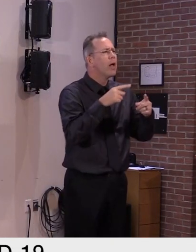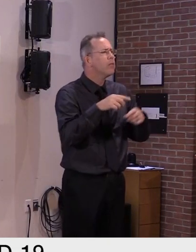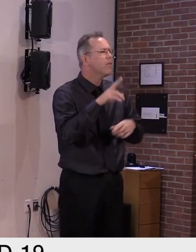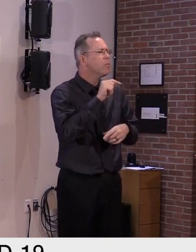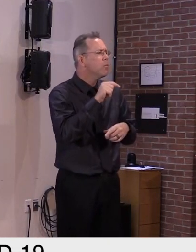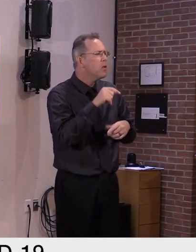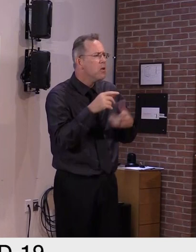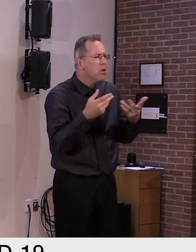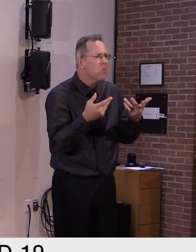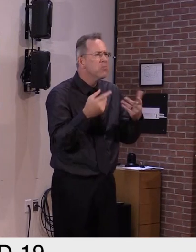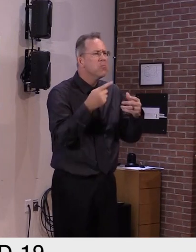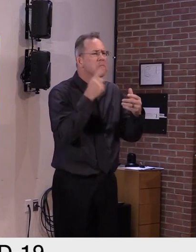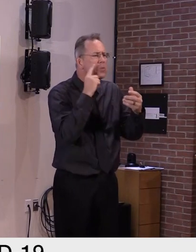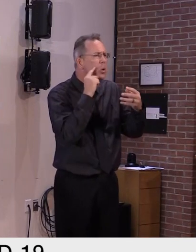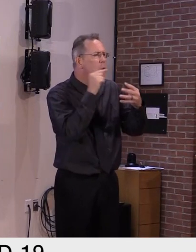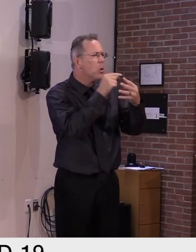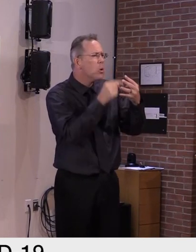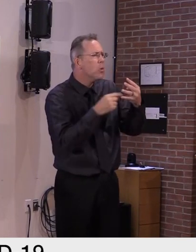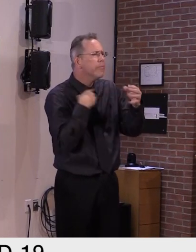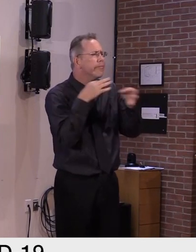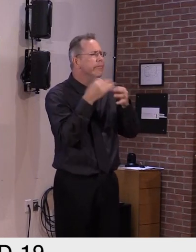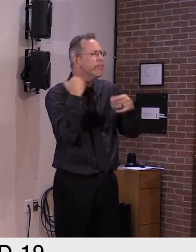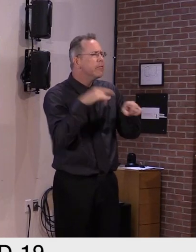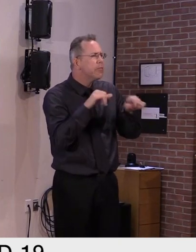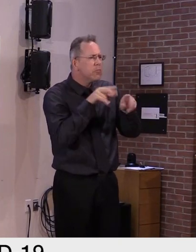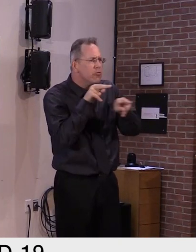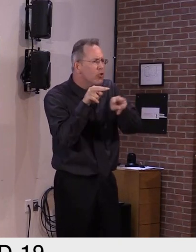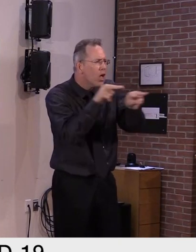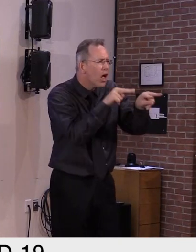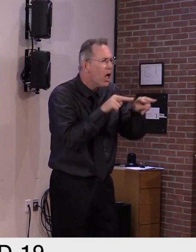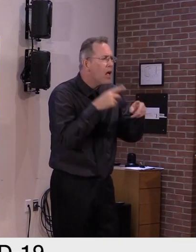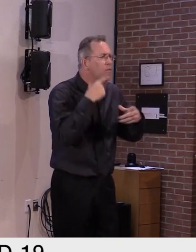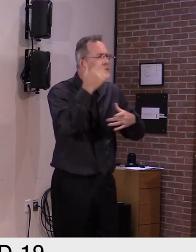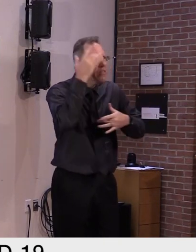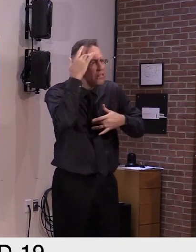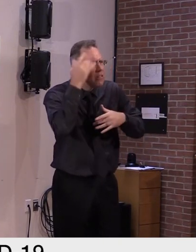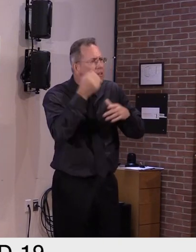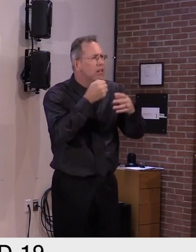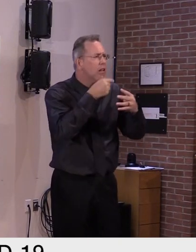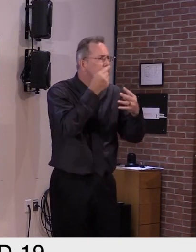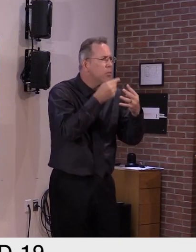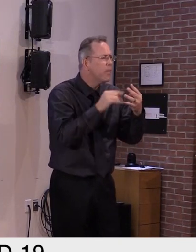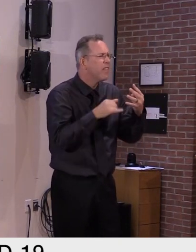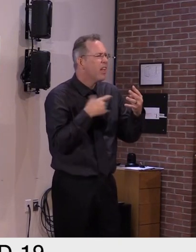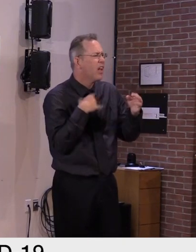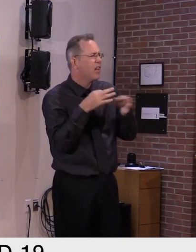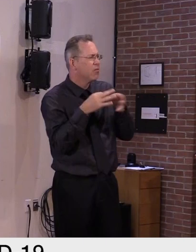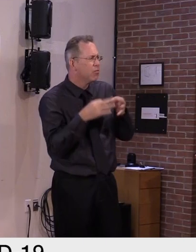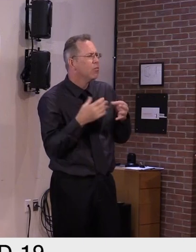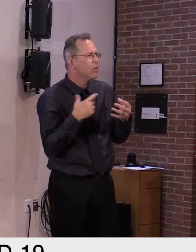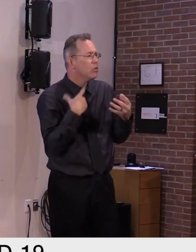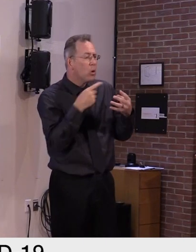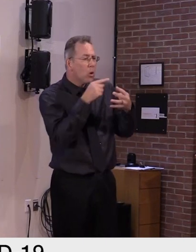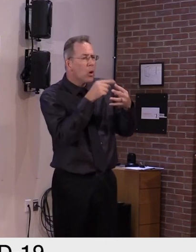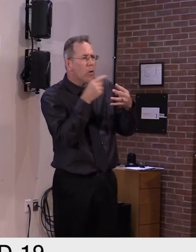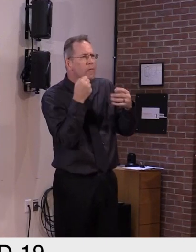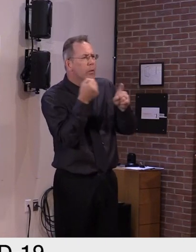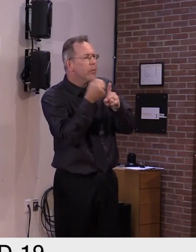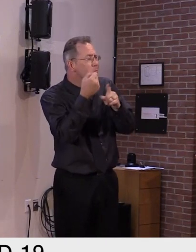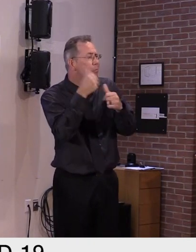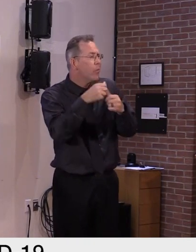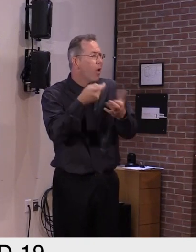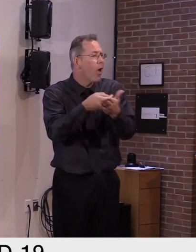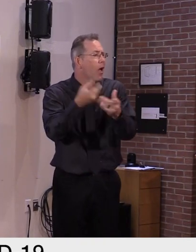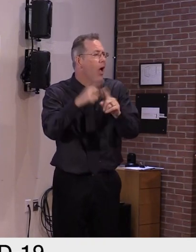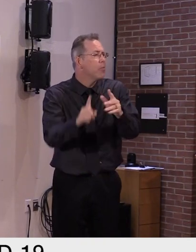So as they have been in the past, even with, you know, cases on the rise regionally and cases at a more elevated level in Vermont,